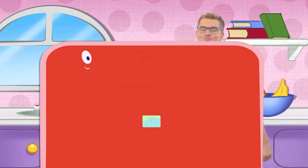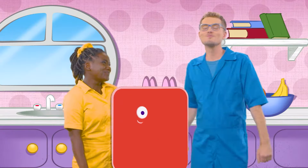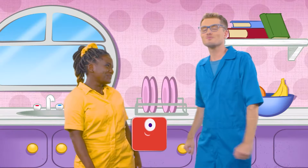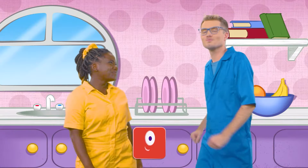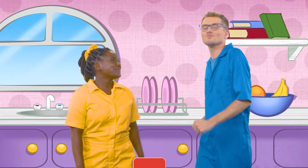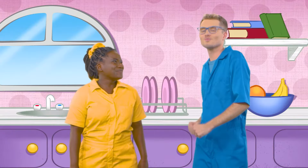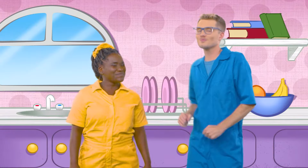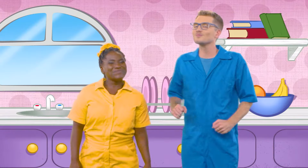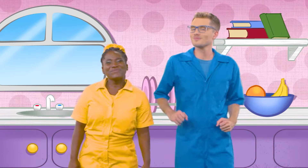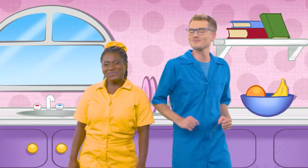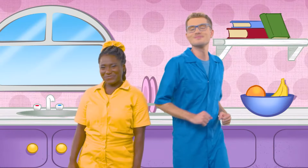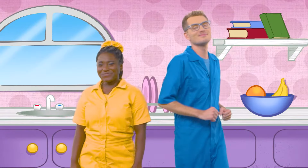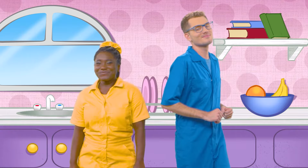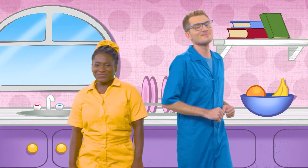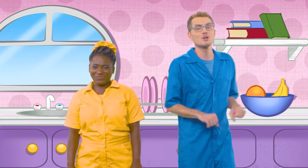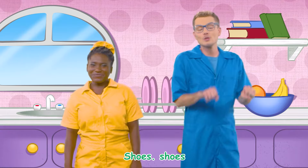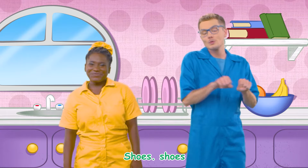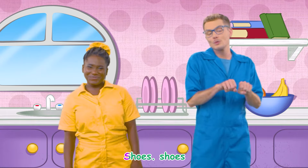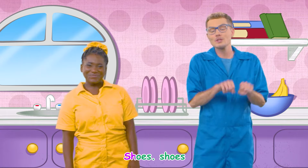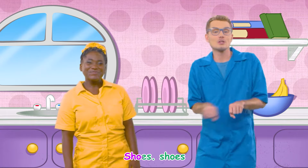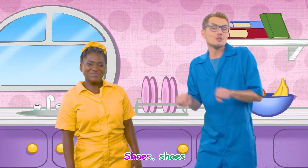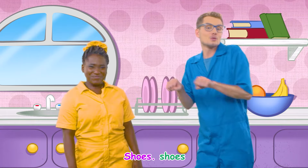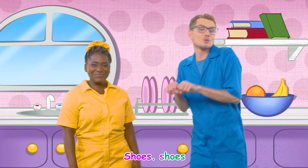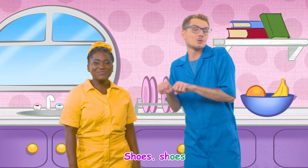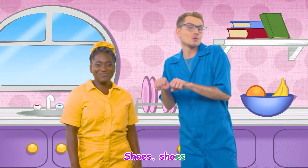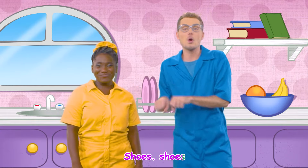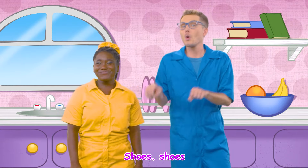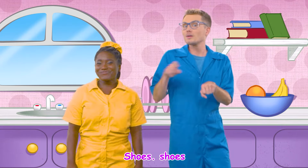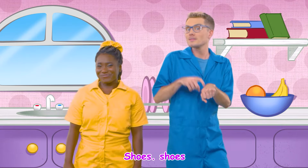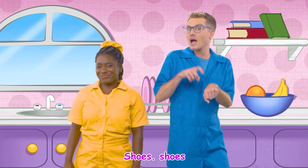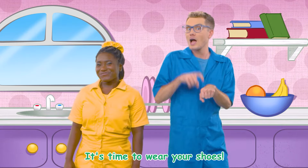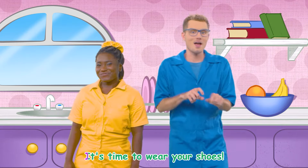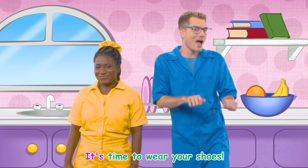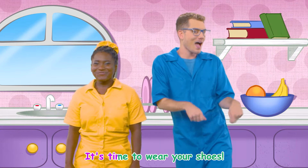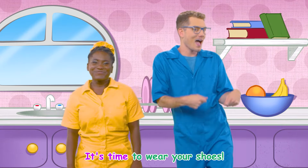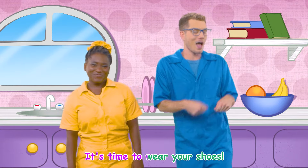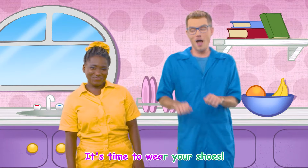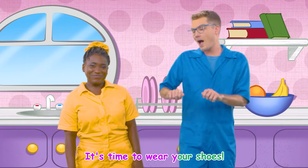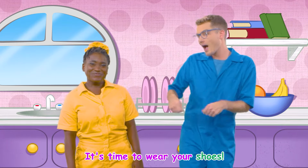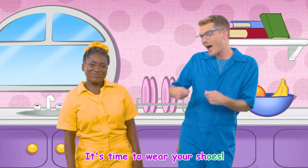Shoes, shoes, it's time.